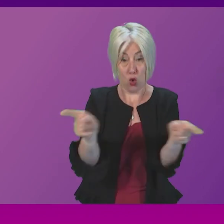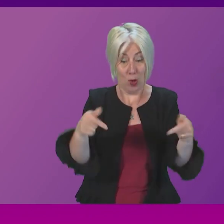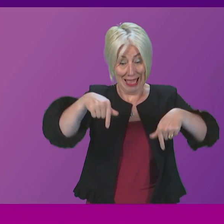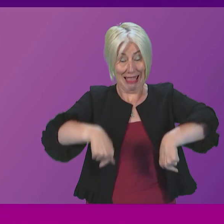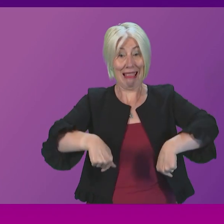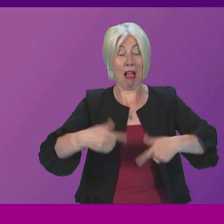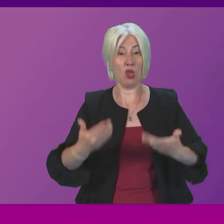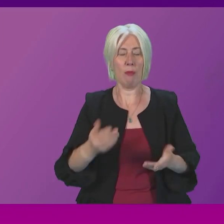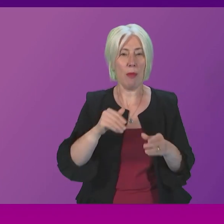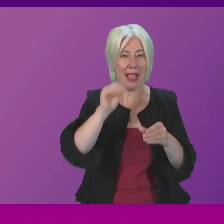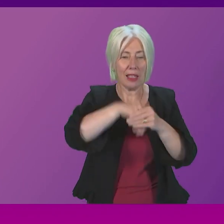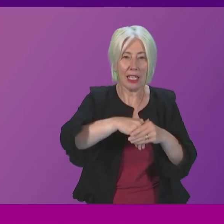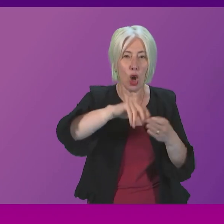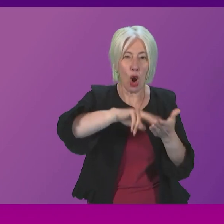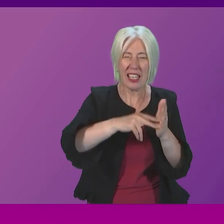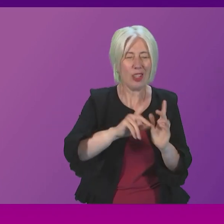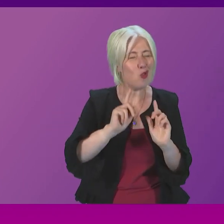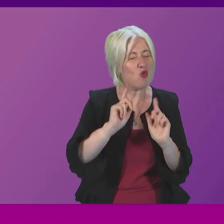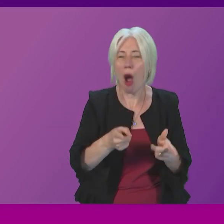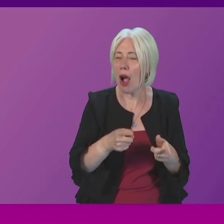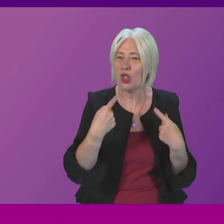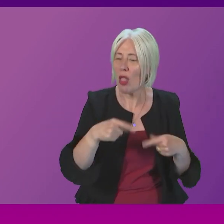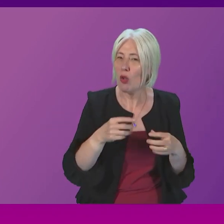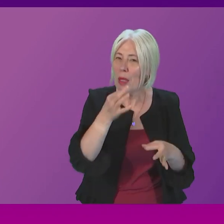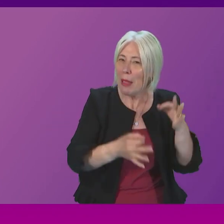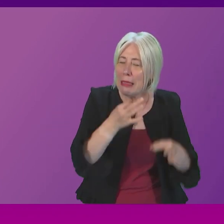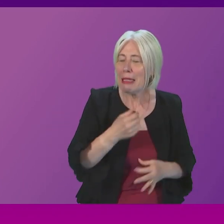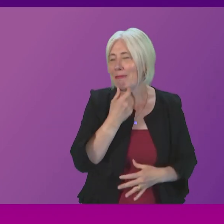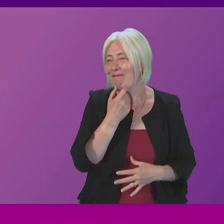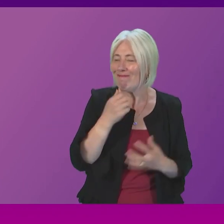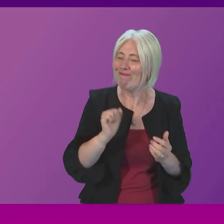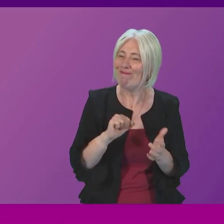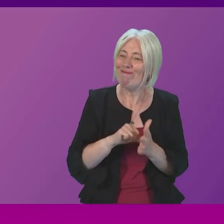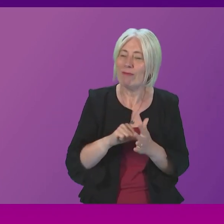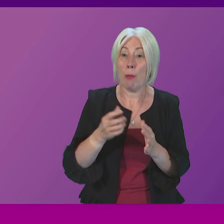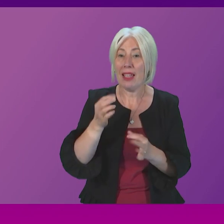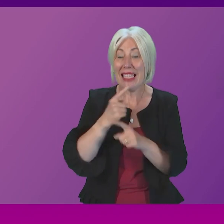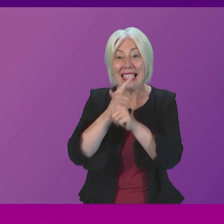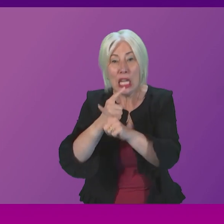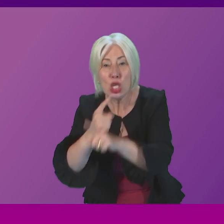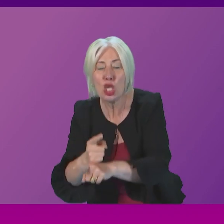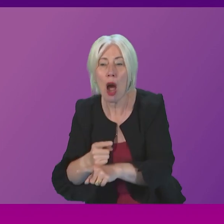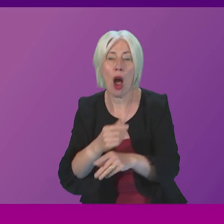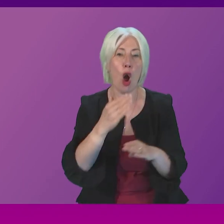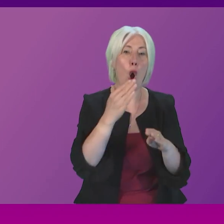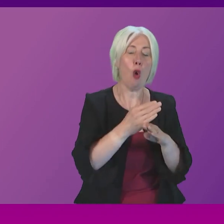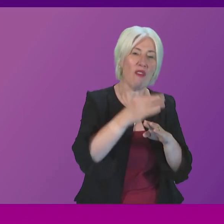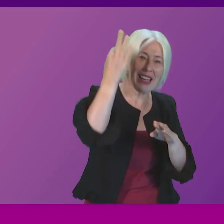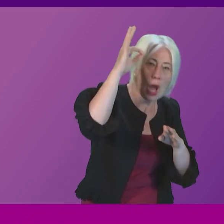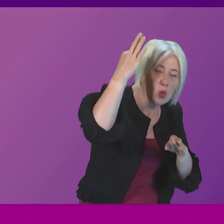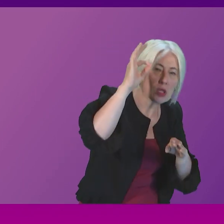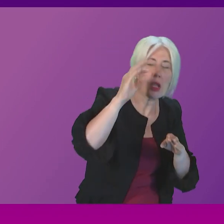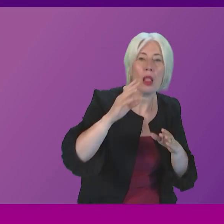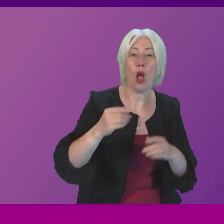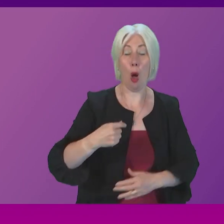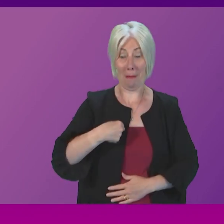in organisations where you can't be political, whether you're a teacher or whether you work for local government, or as